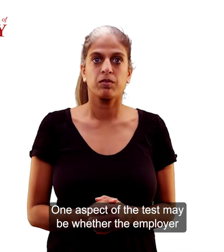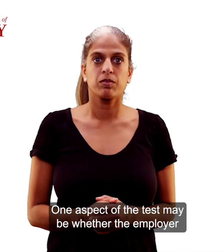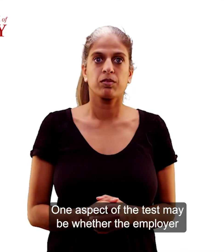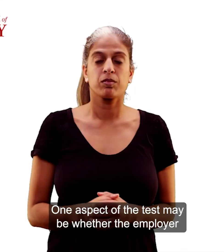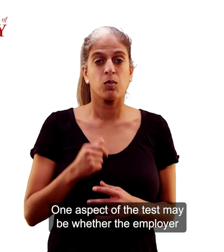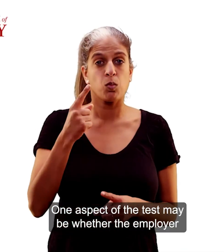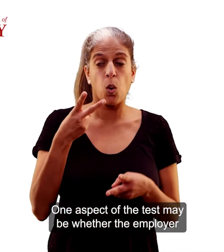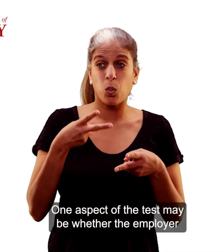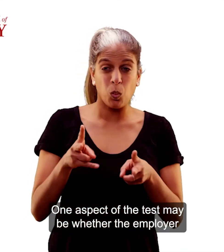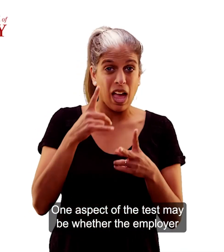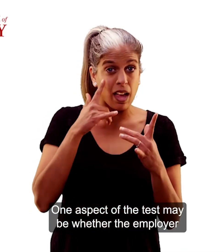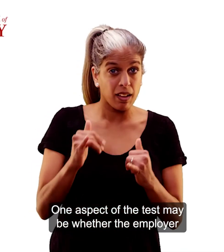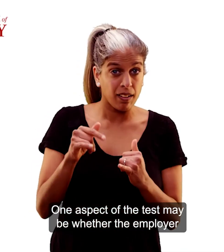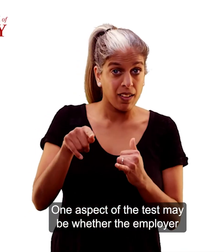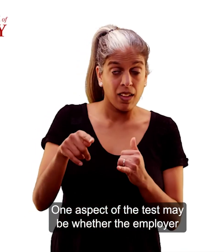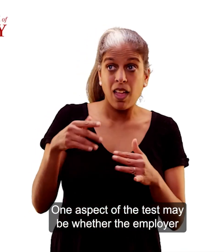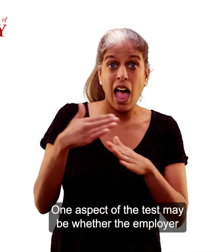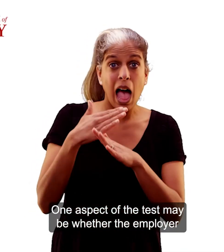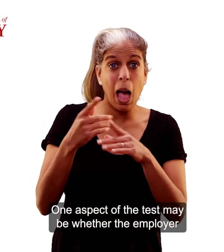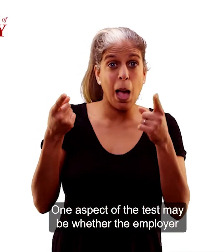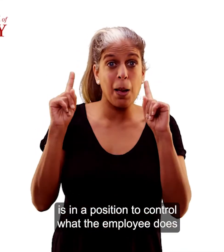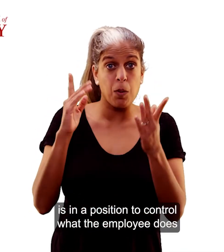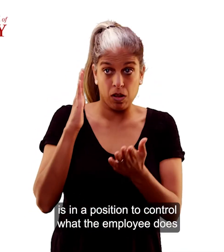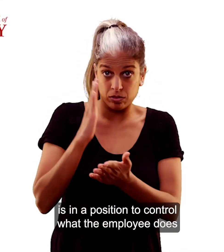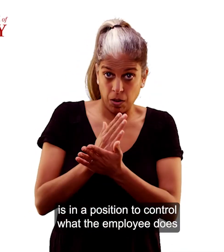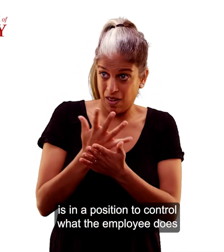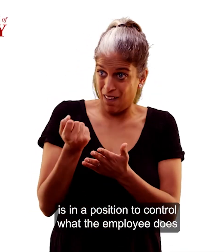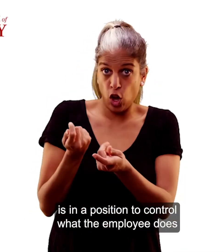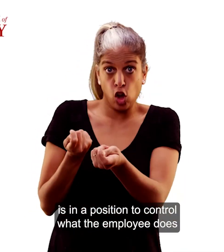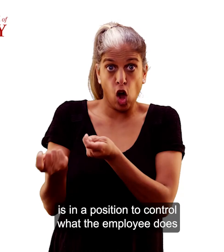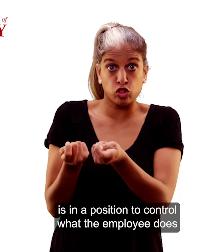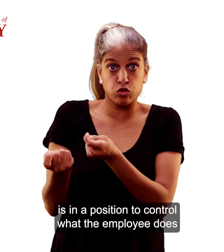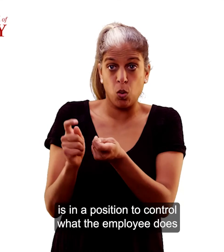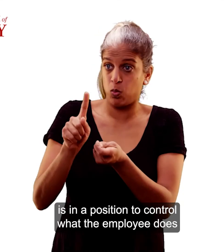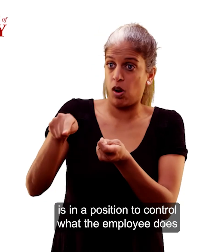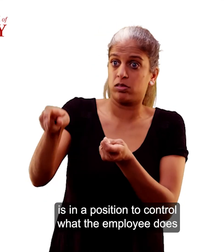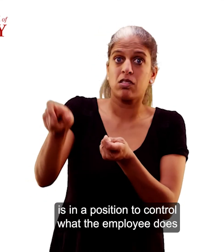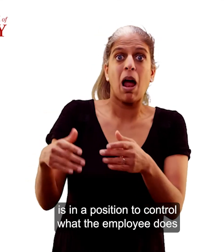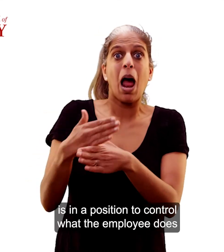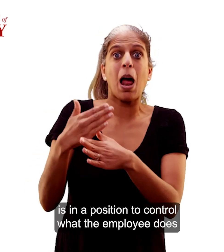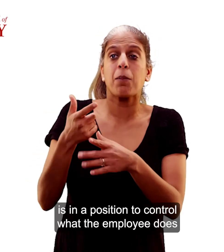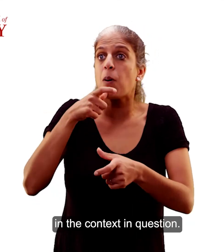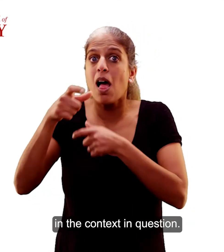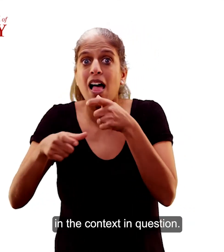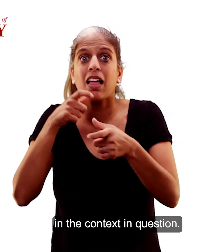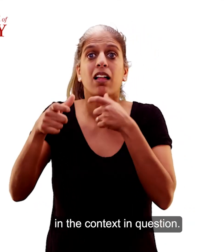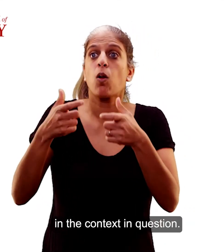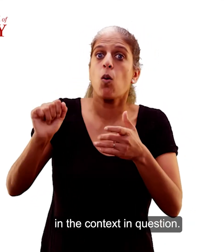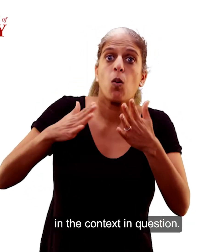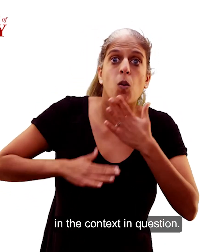One aspect of the test may be whether the employer is in a position to control what the employee does in the context in